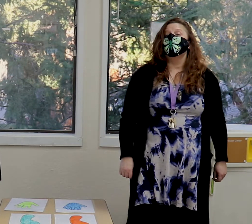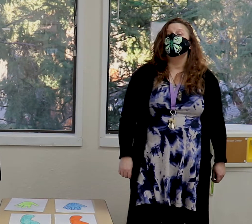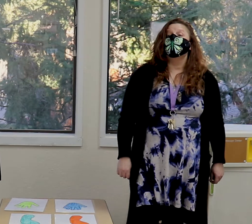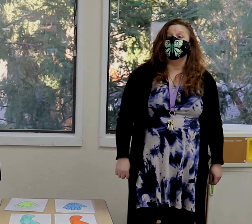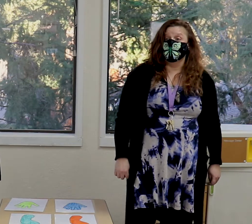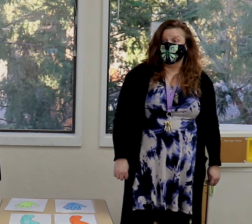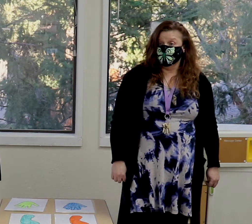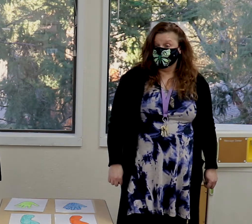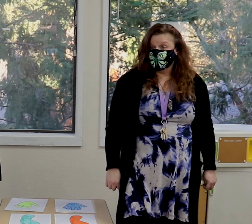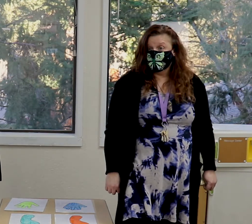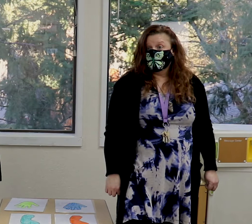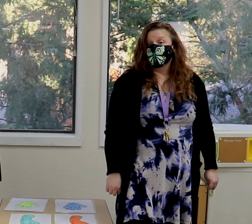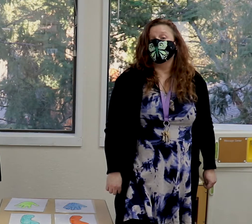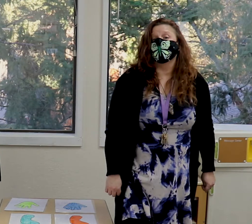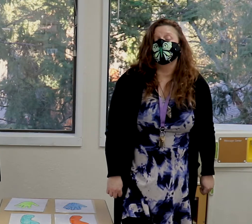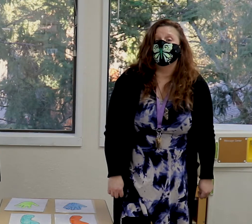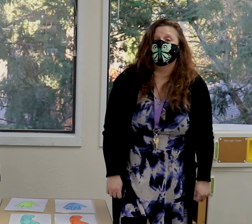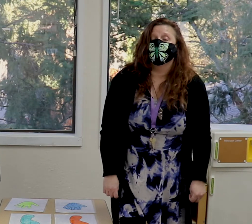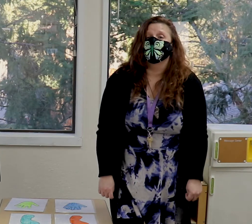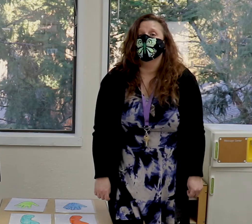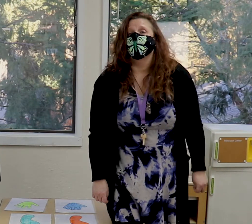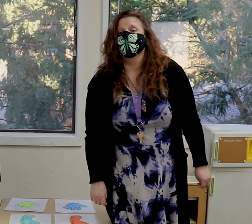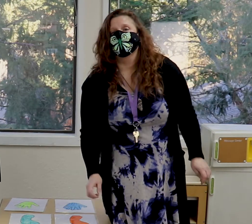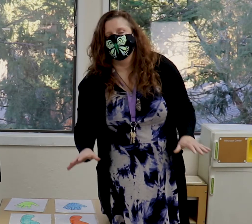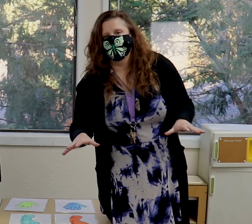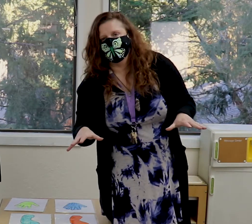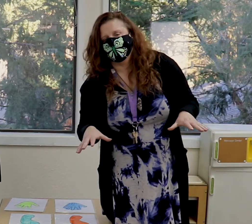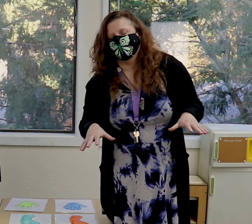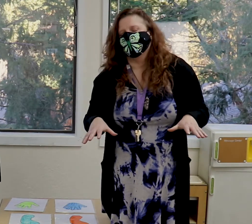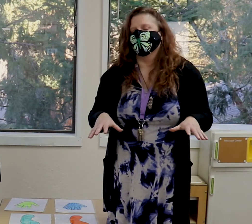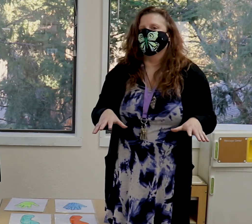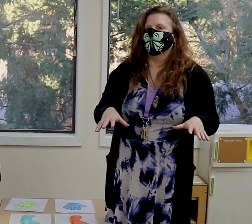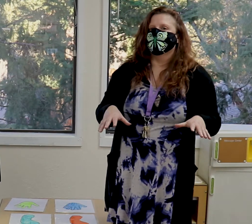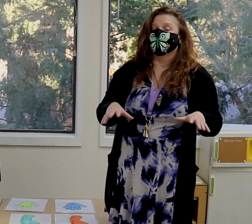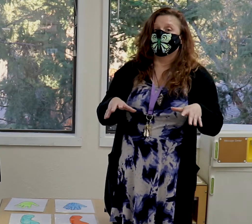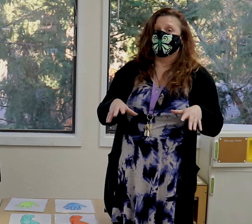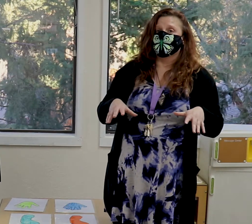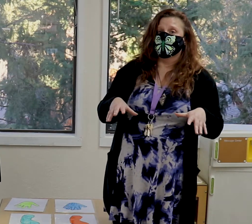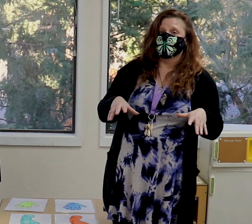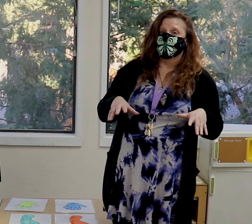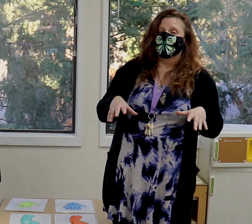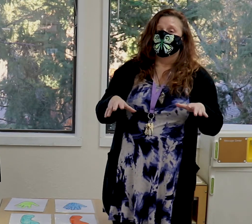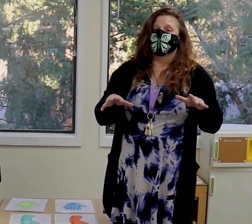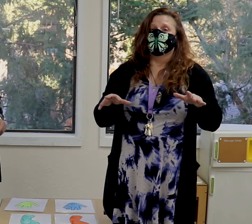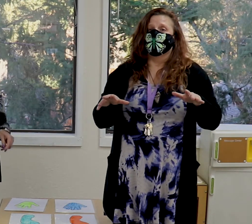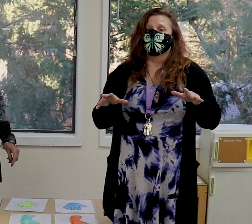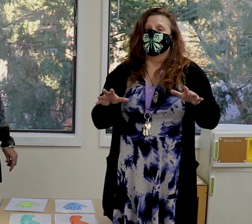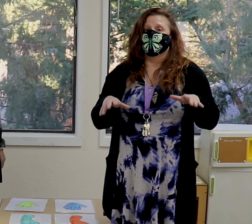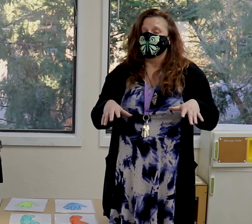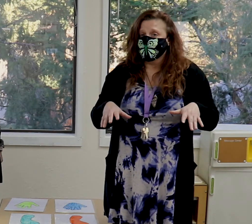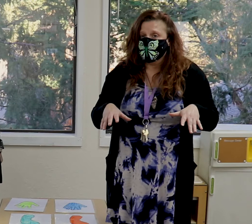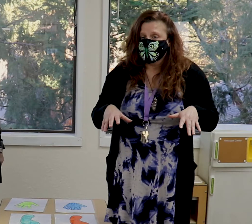drive-in theater, where you can make your own cars. Little ones can make their own cars out of boxes. You can make them out of laundry